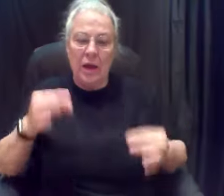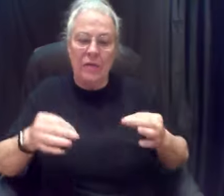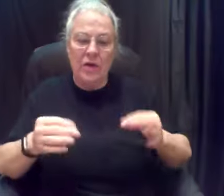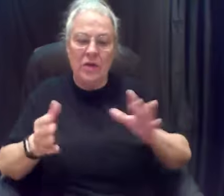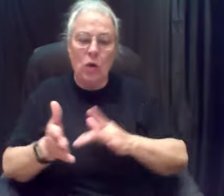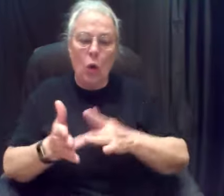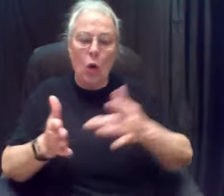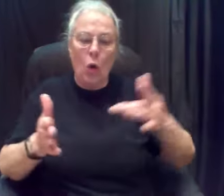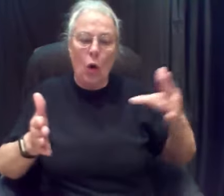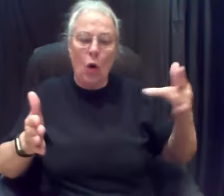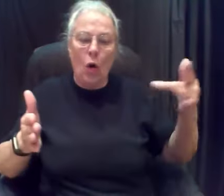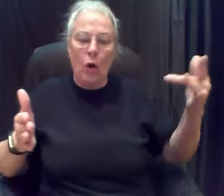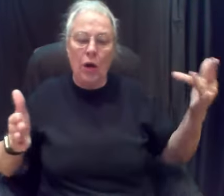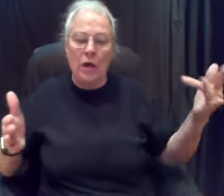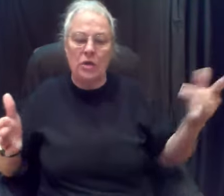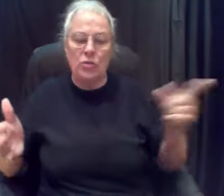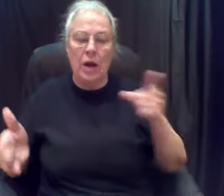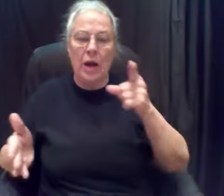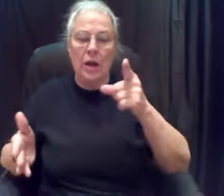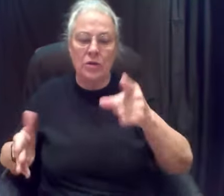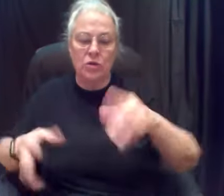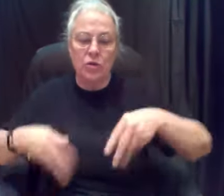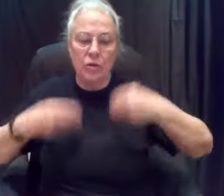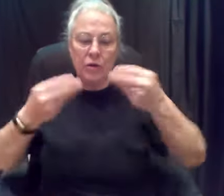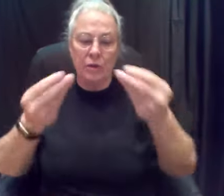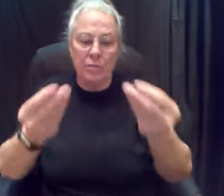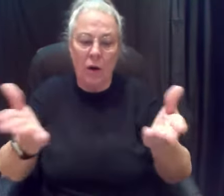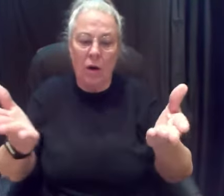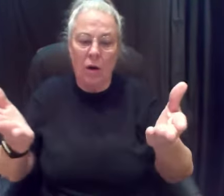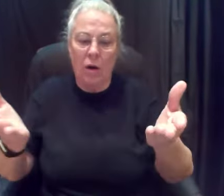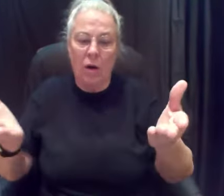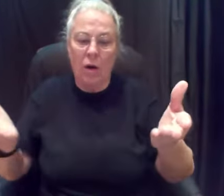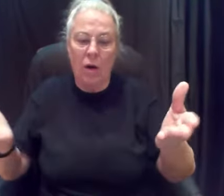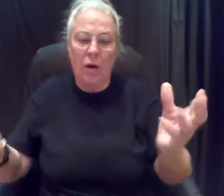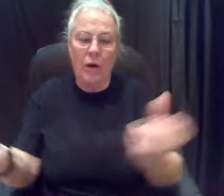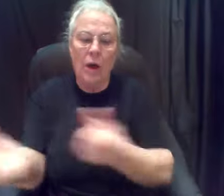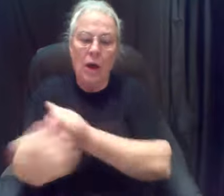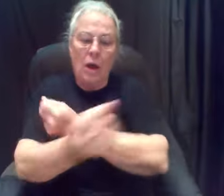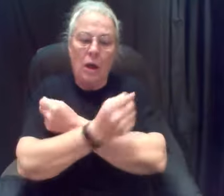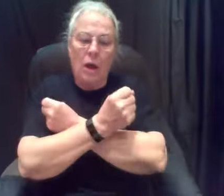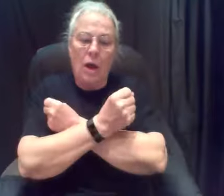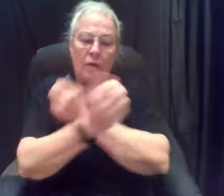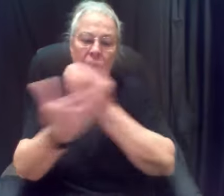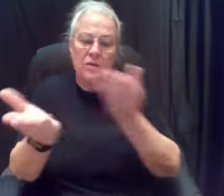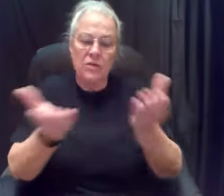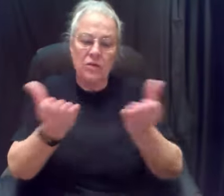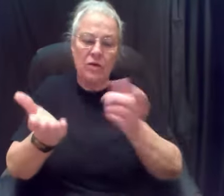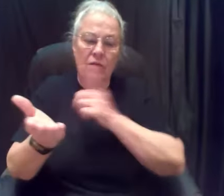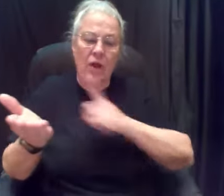his glorious radiance should impart love and serve the